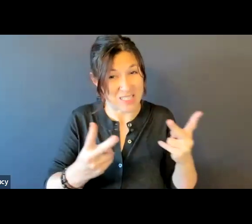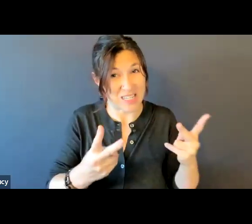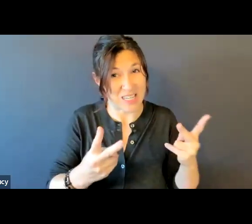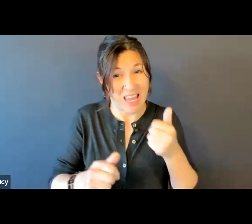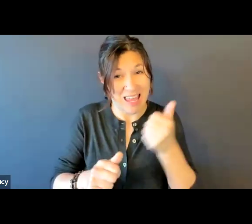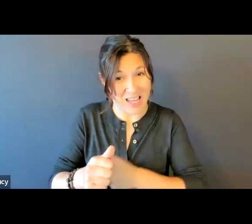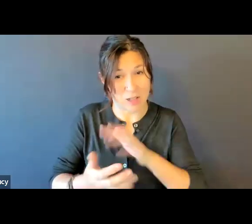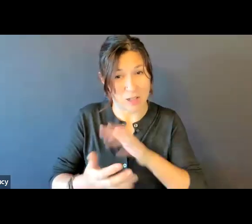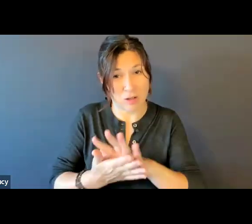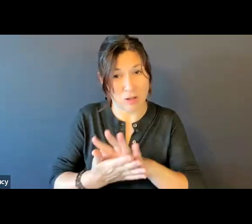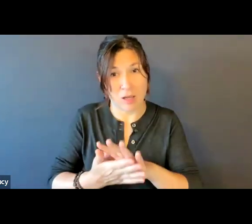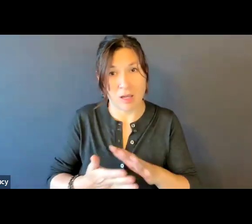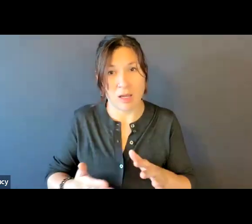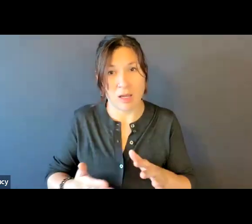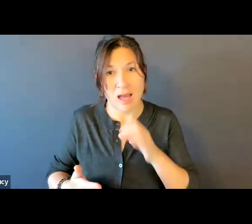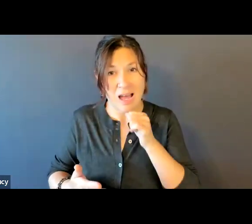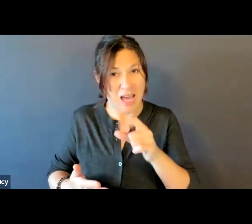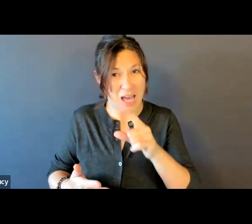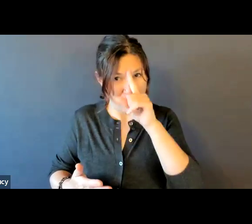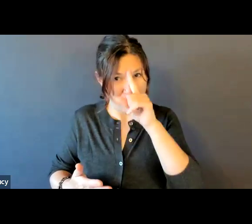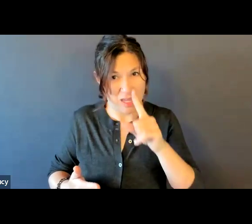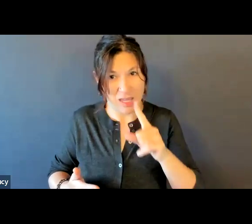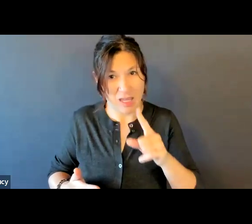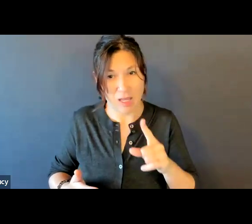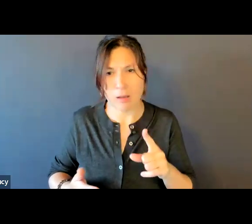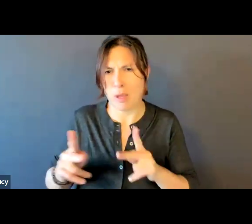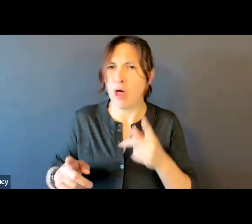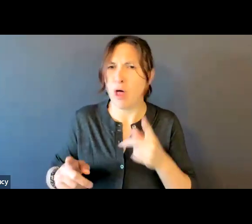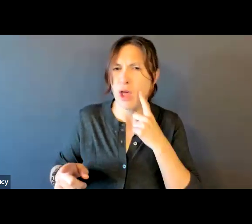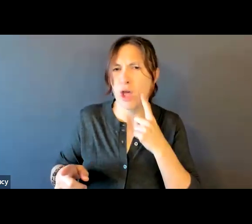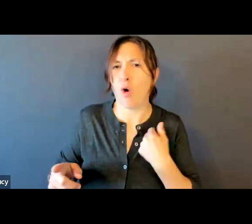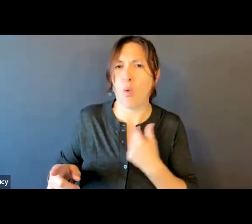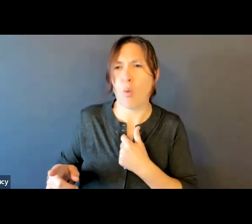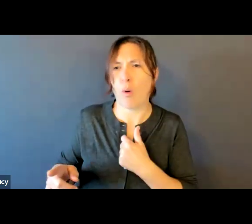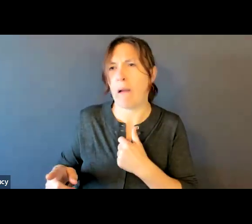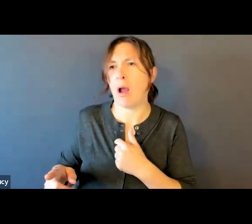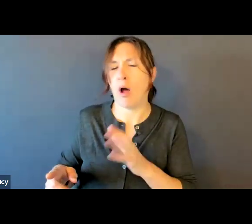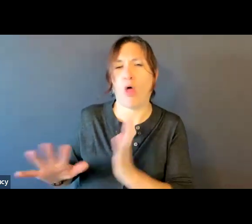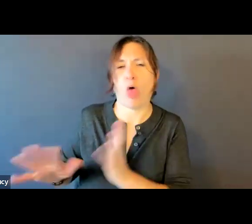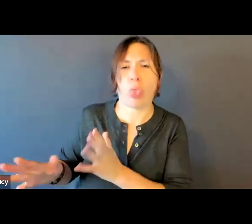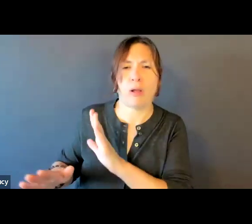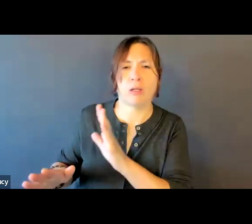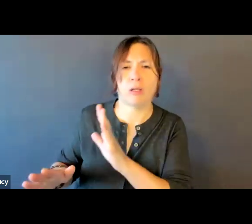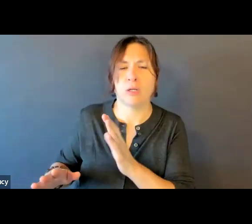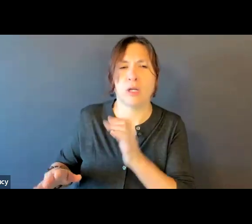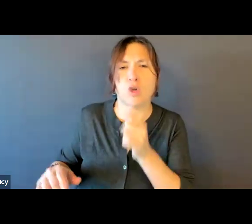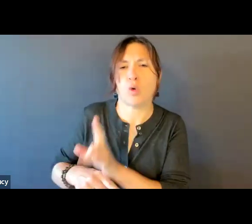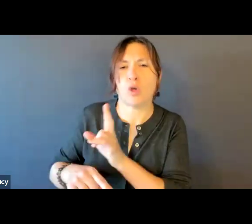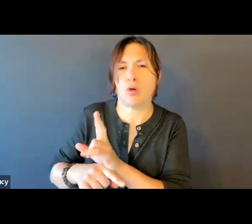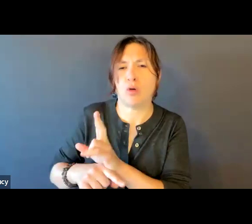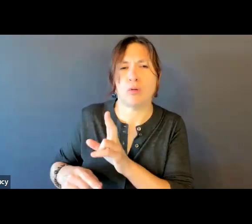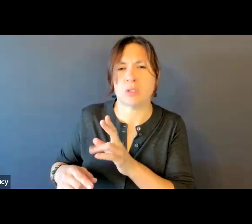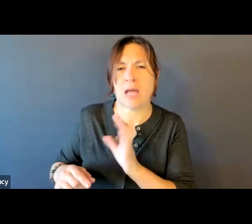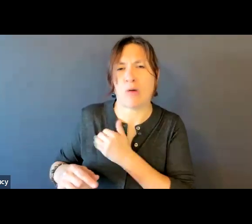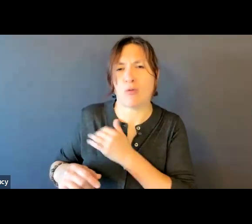would feel like there's spoiled milk in any of these places when you go there. When you meet these students, when you meet these educators and you see the hard work they're doing each